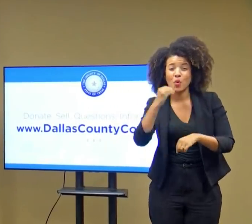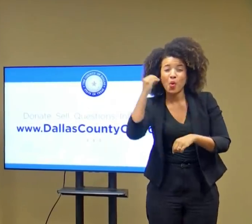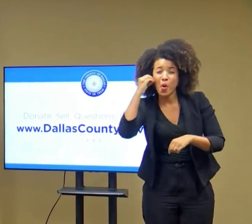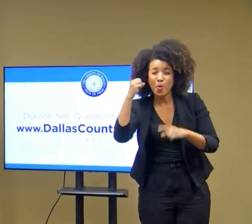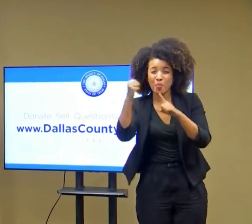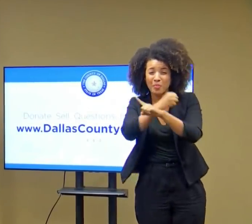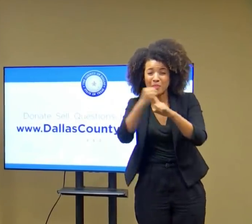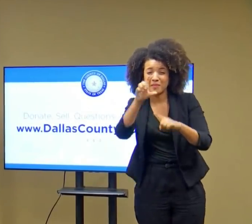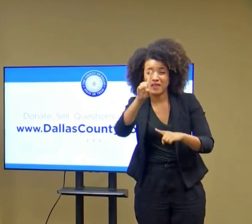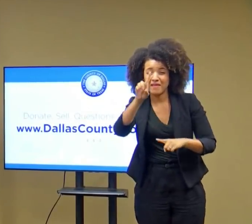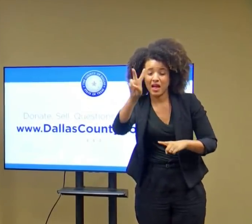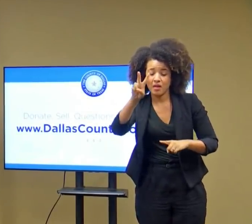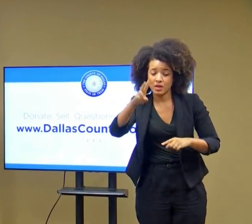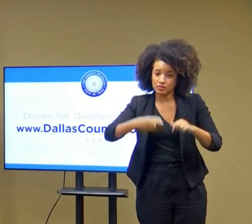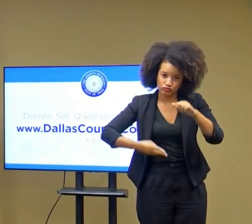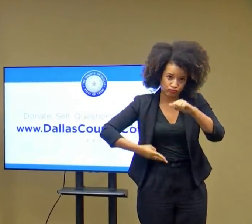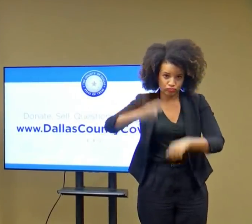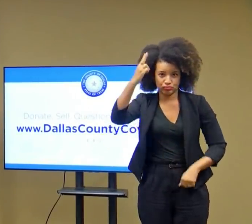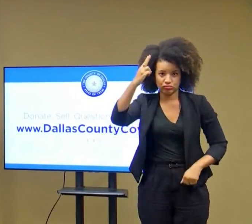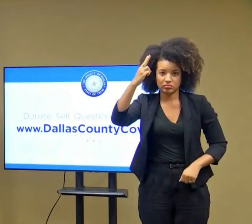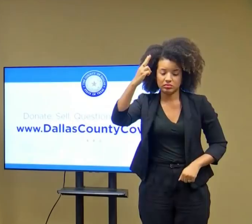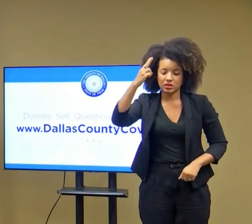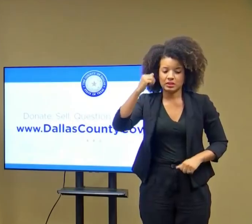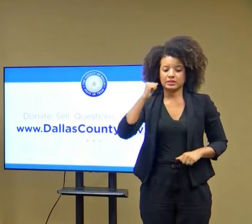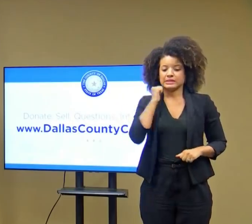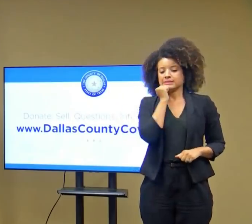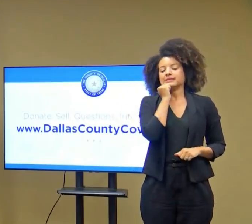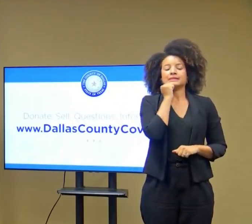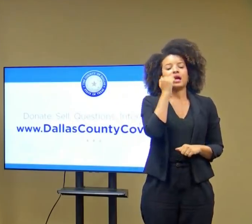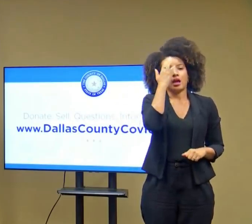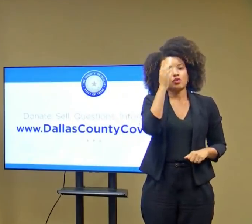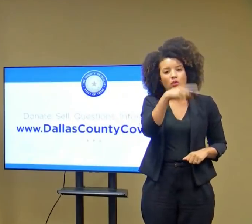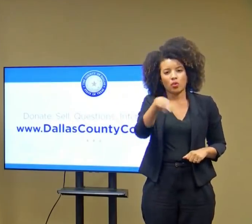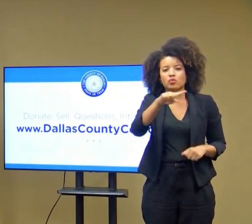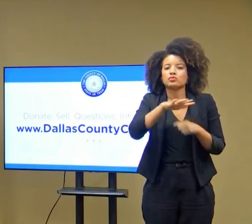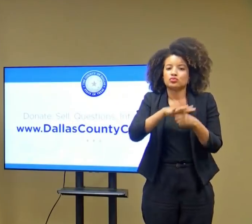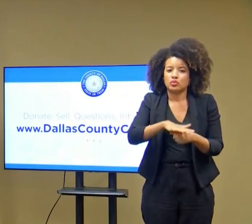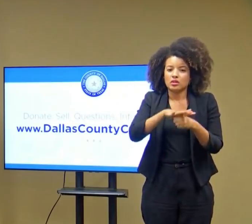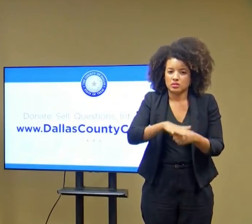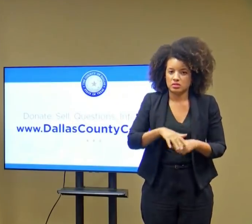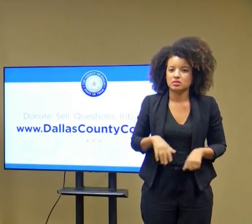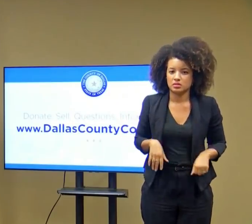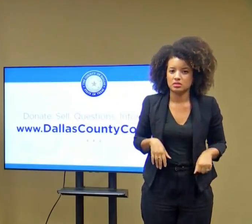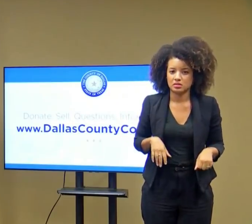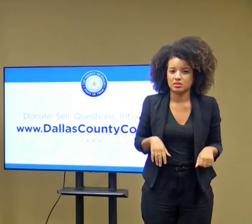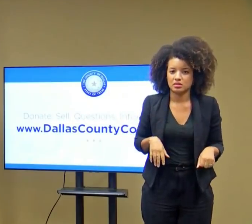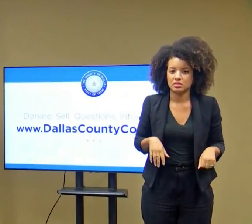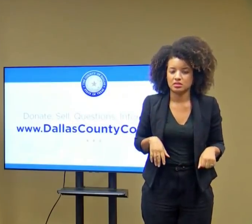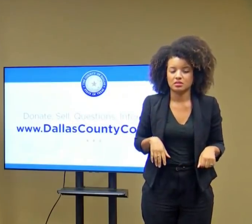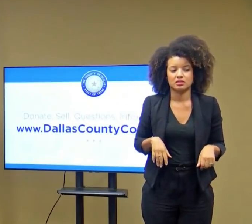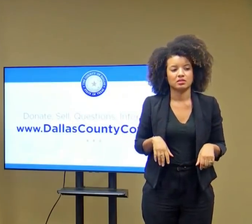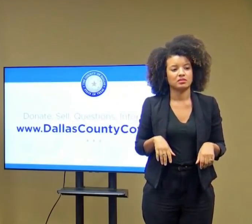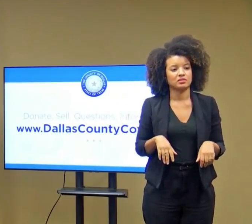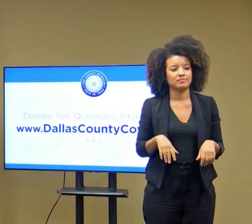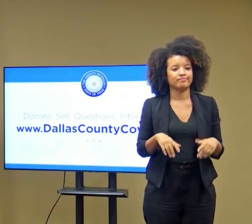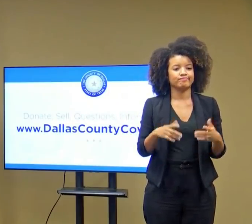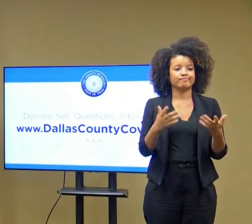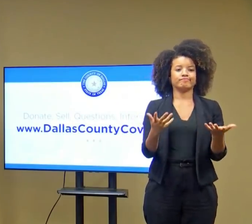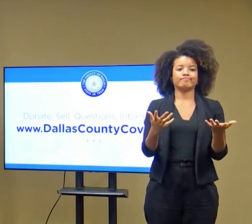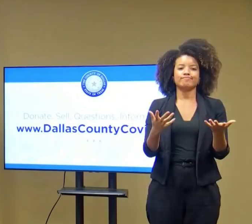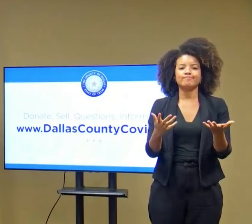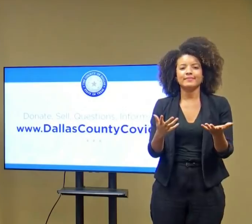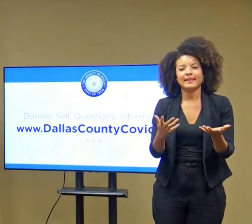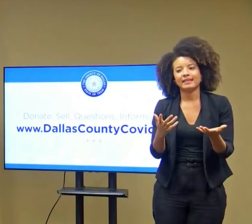know we're under a lot of stress, and you don't have to be an abuser to be, to need